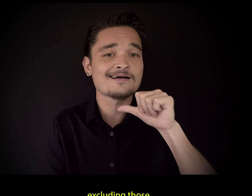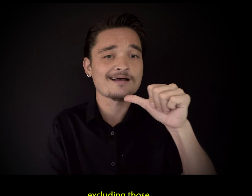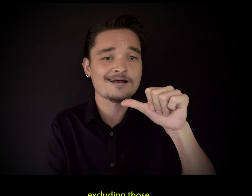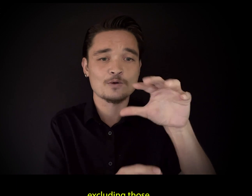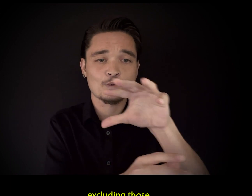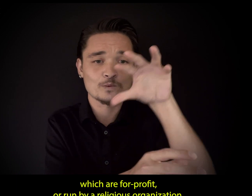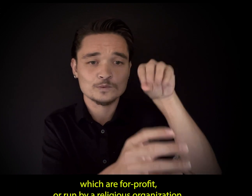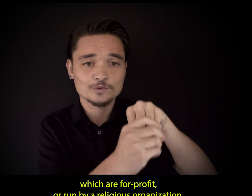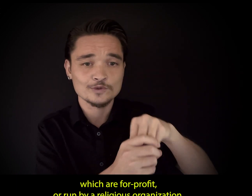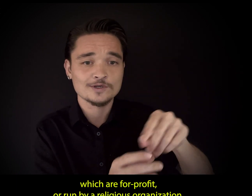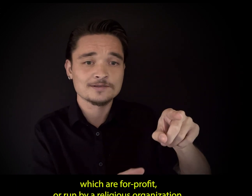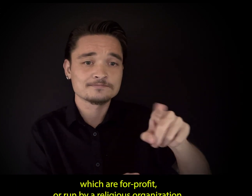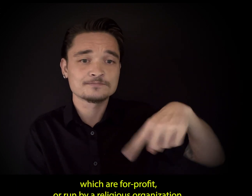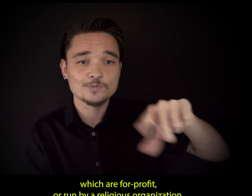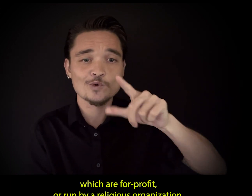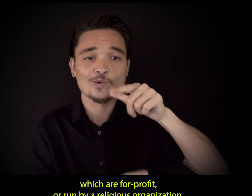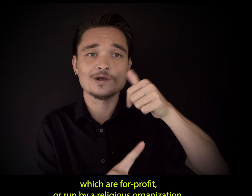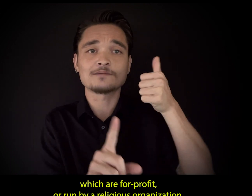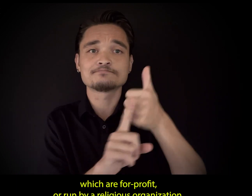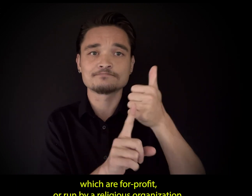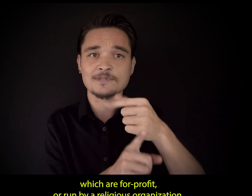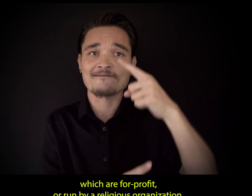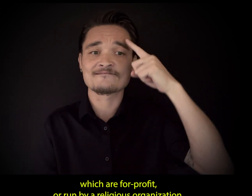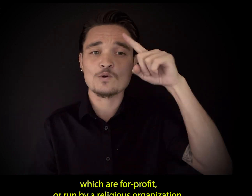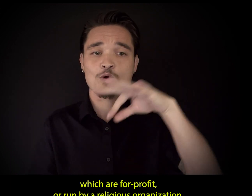Excluding those which are for profit or run by a religious